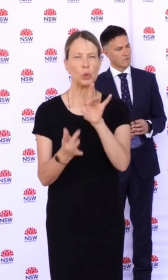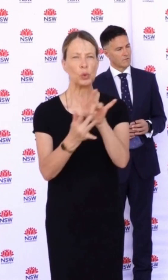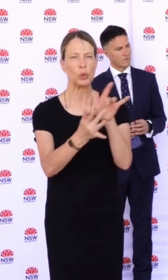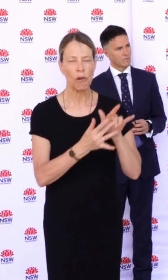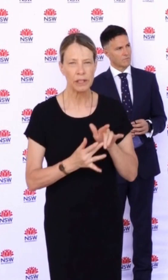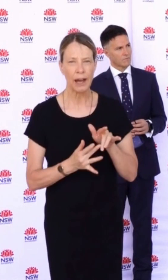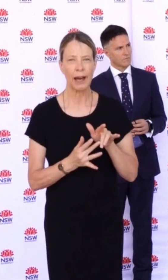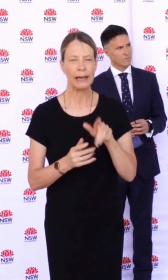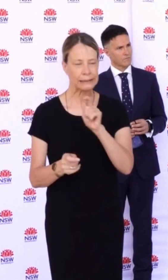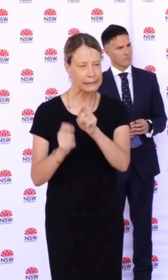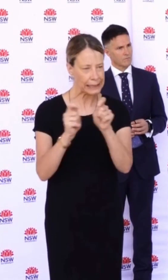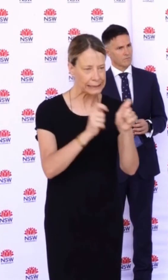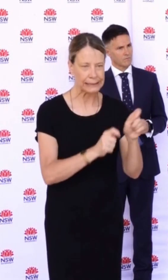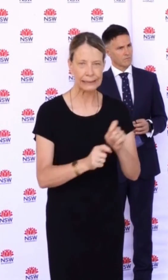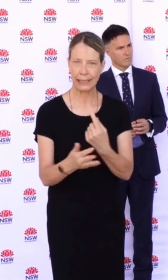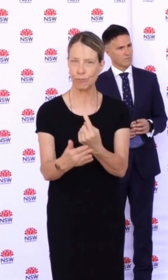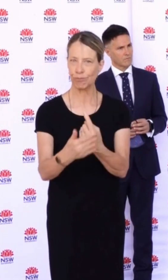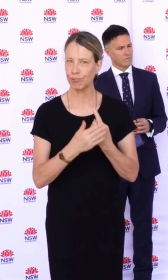range of